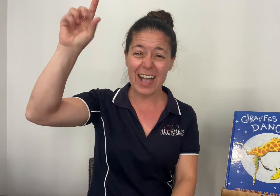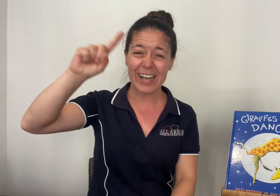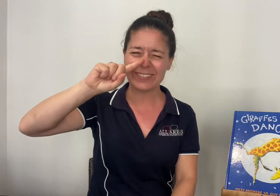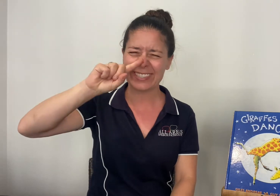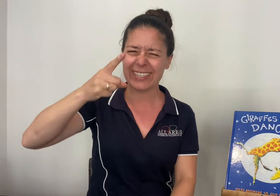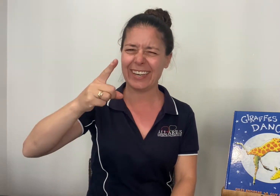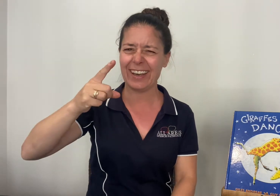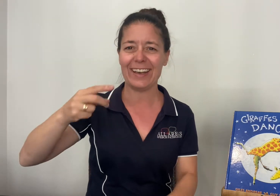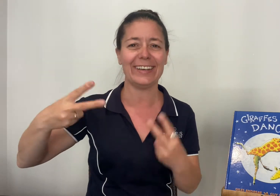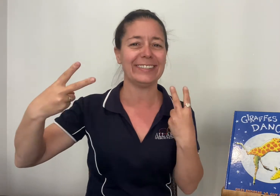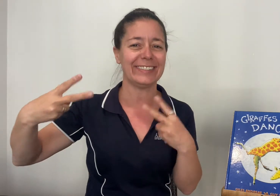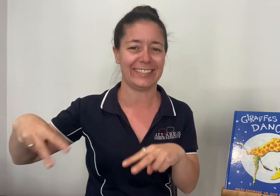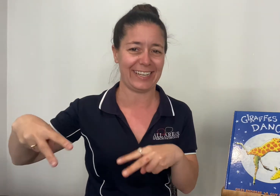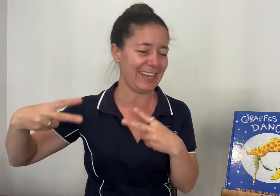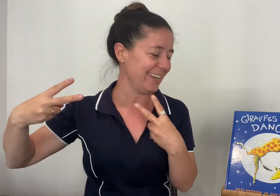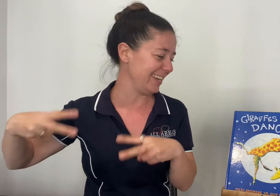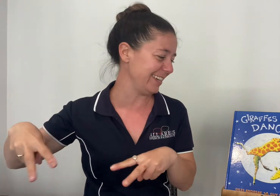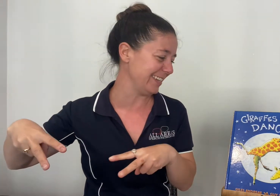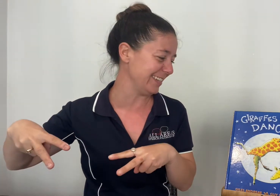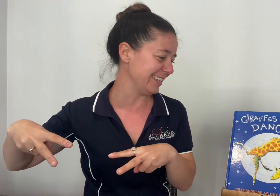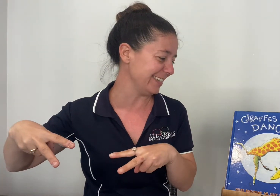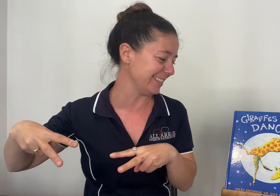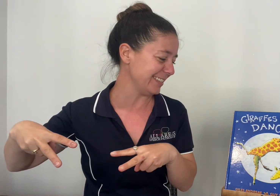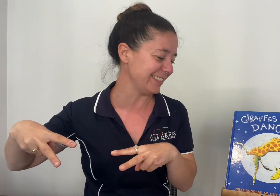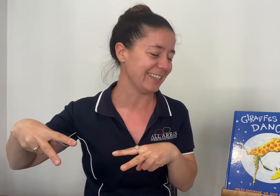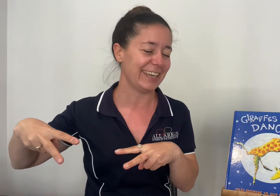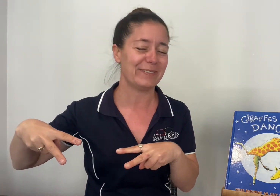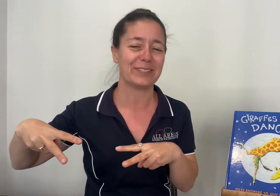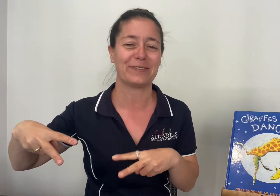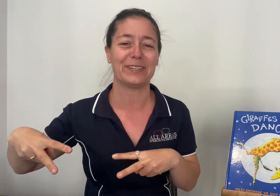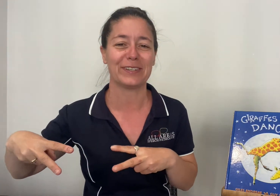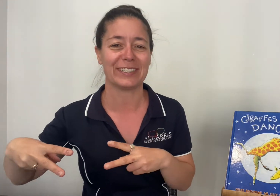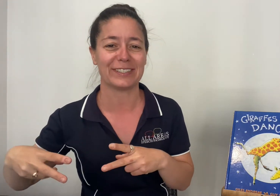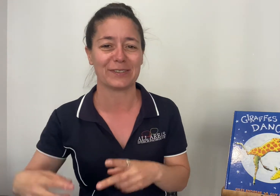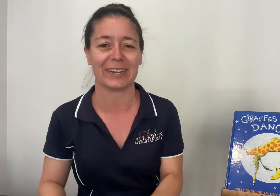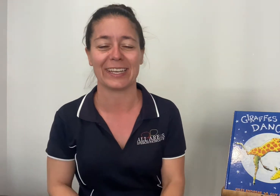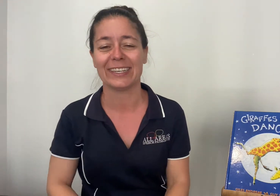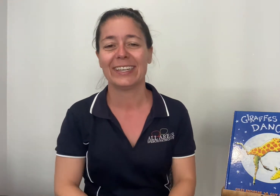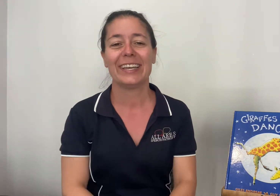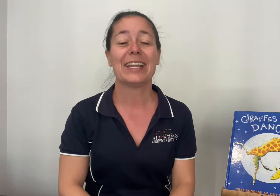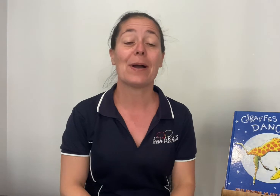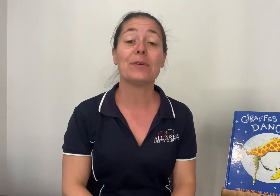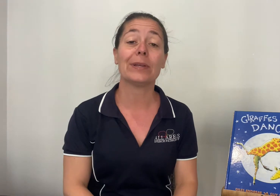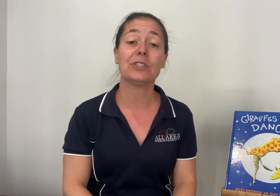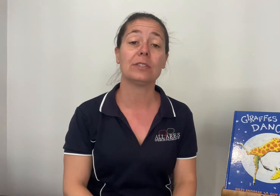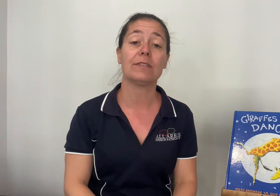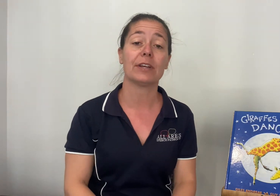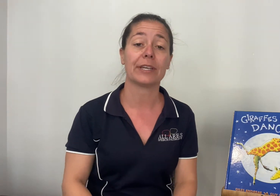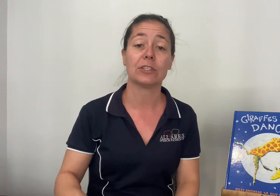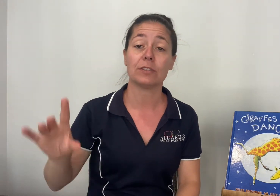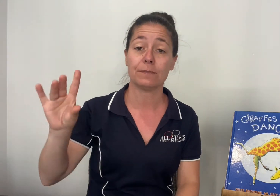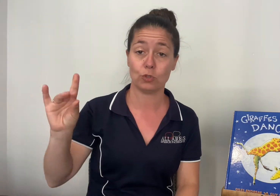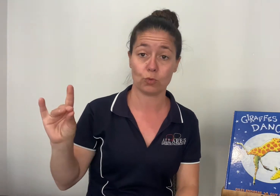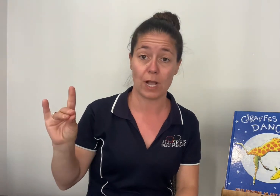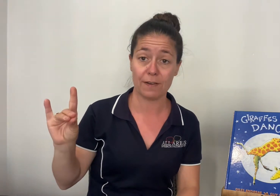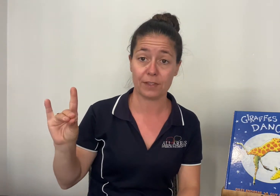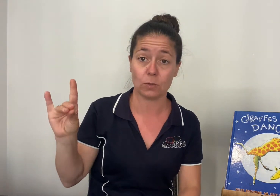Giraffes Can't Dance. I wonder if you know this story. Now I'm going to use the variation for giraffe that looks